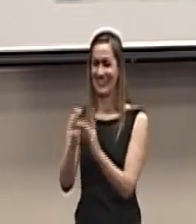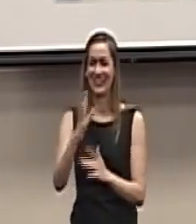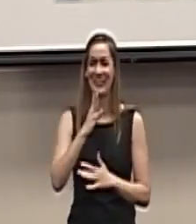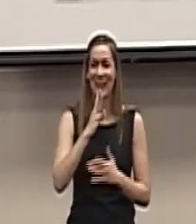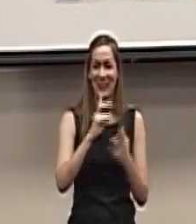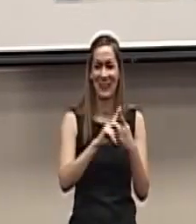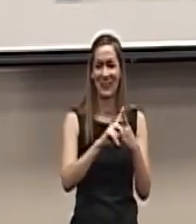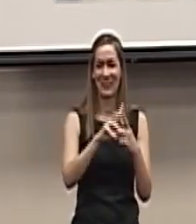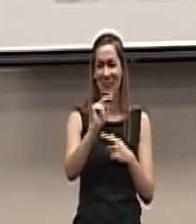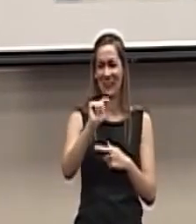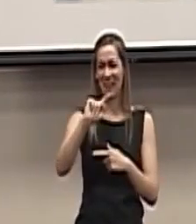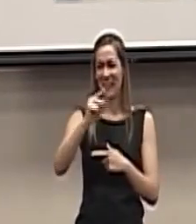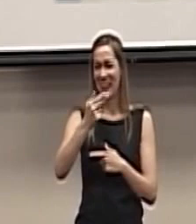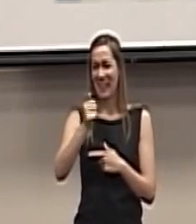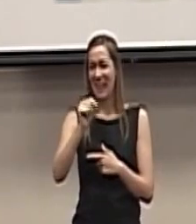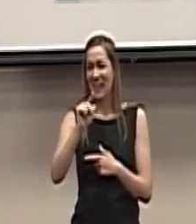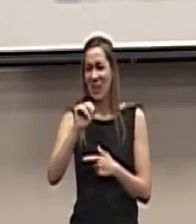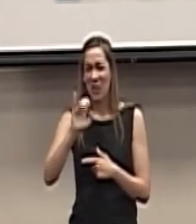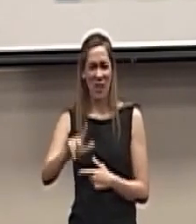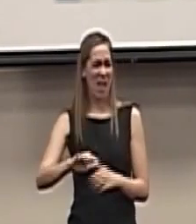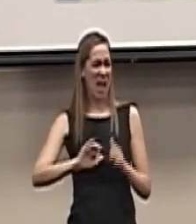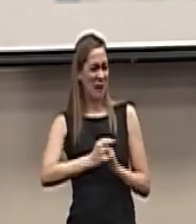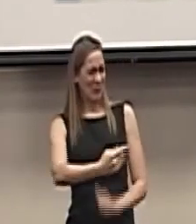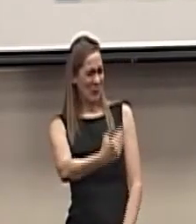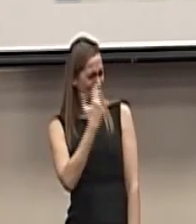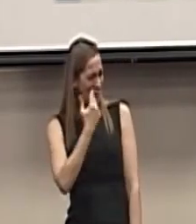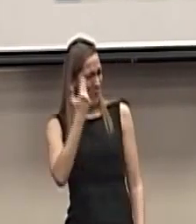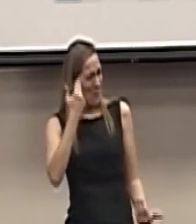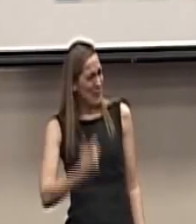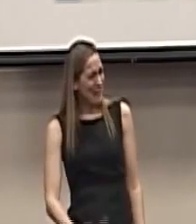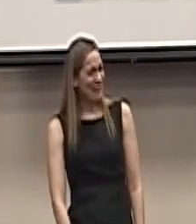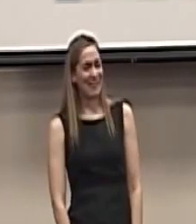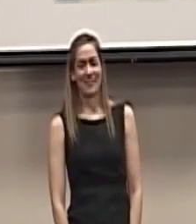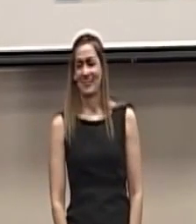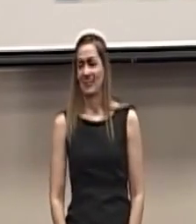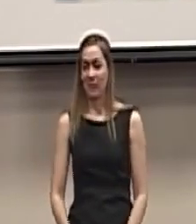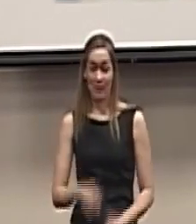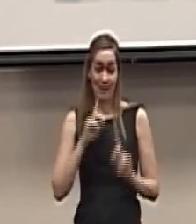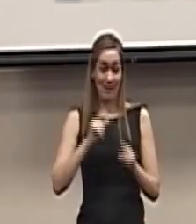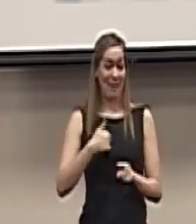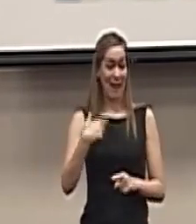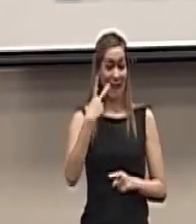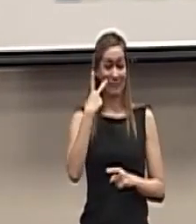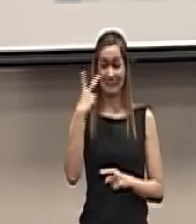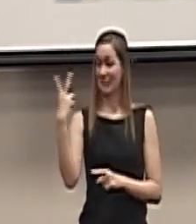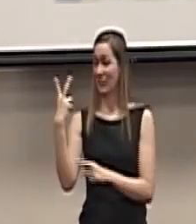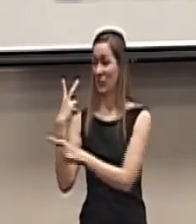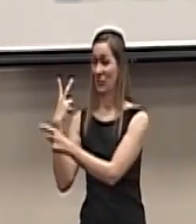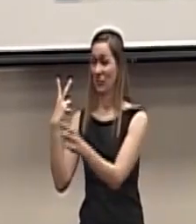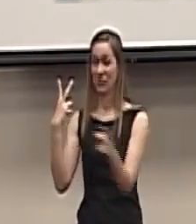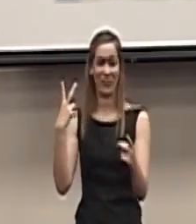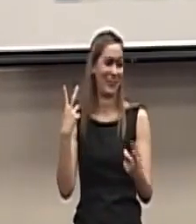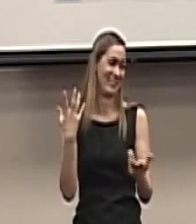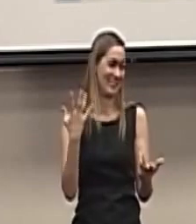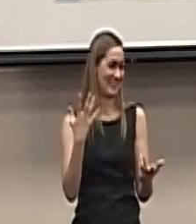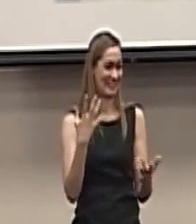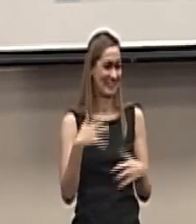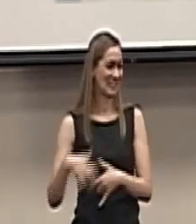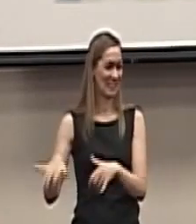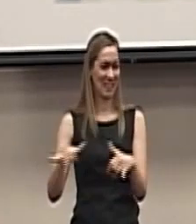talking to Nathaniel, how do you know me? And the answer is, well, I've seen you. I saw you under the tree